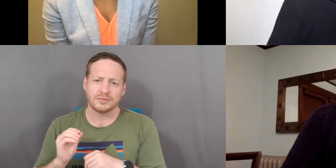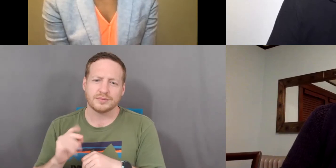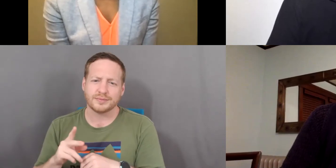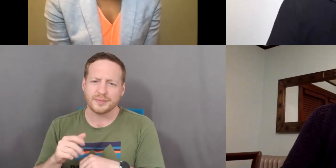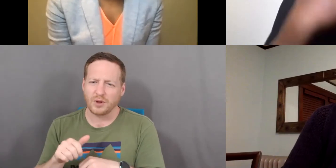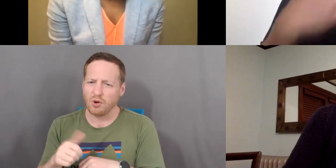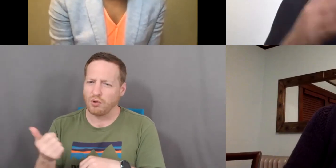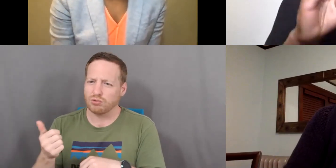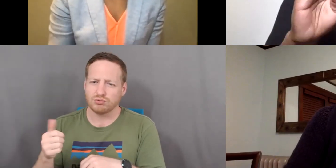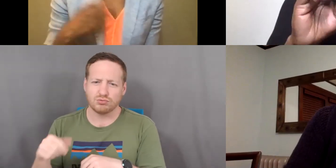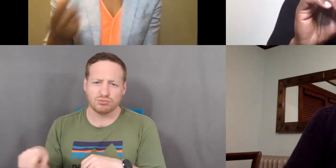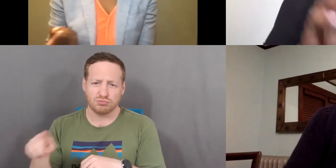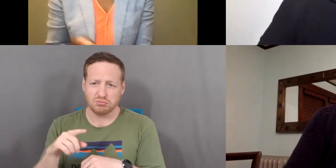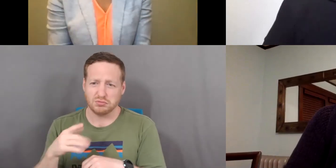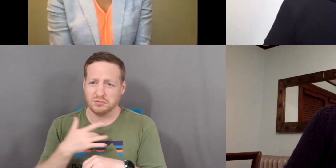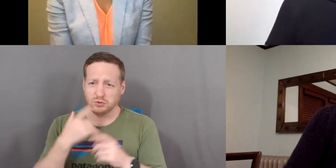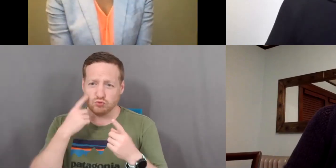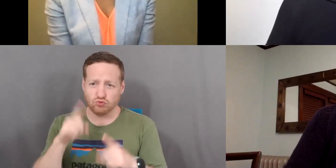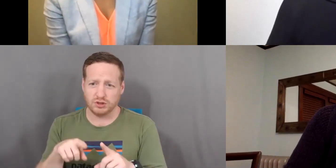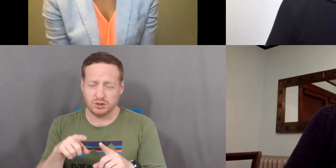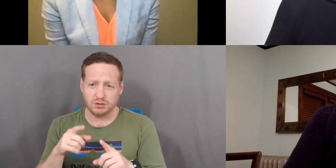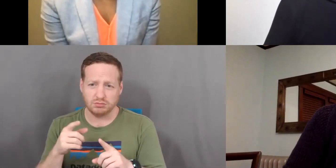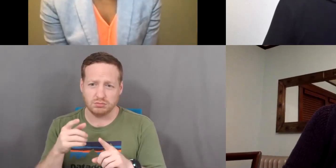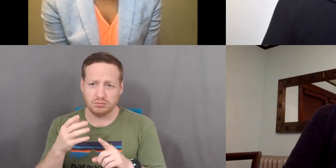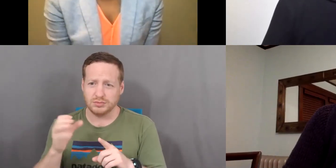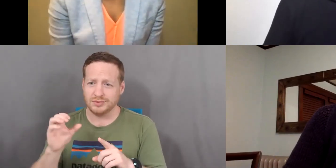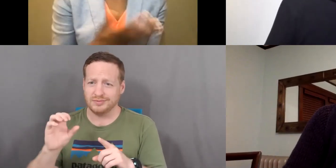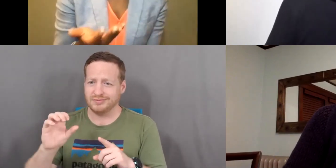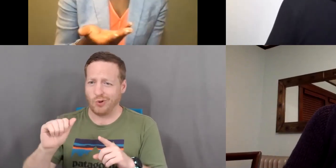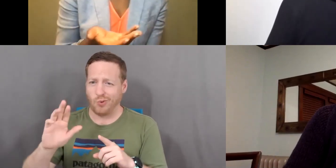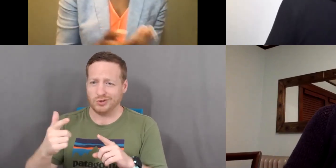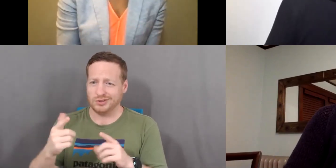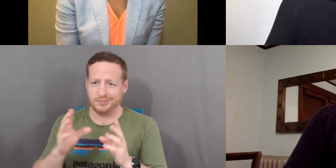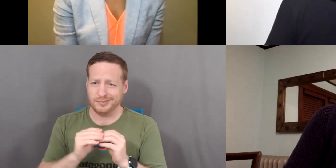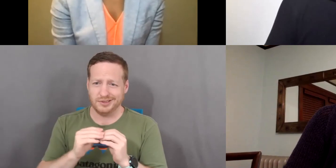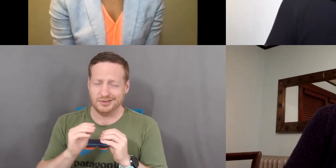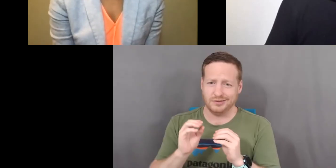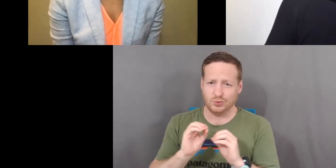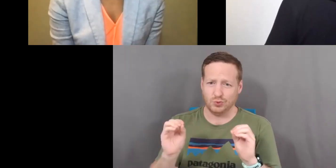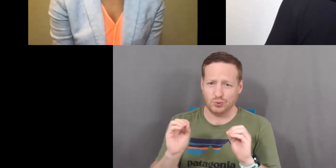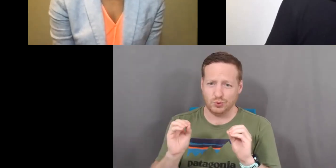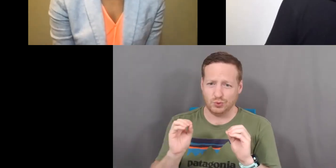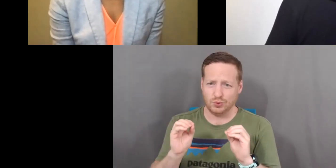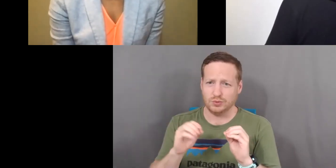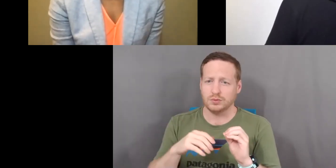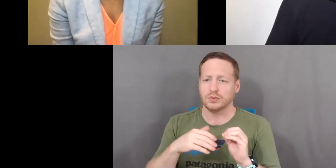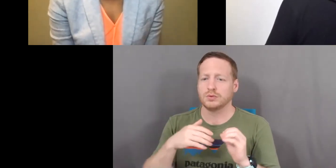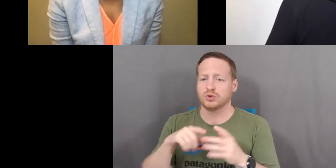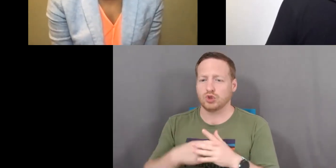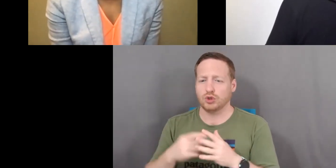and cancel the 18th meeting and have the meeting on September 8th. So I'm just wondering, this is Tim speaking. Do we want to go ahead and cancel the August